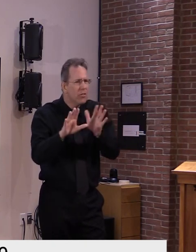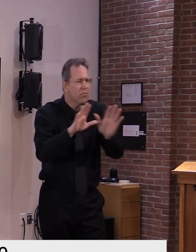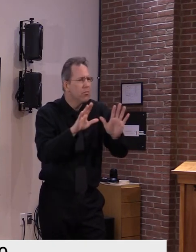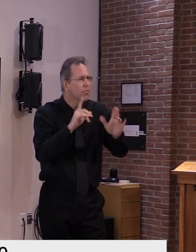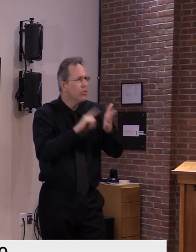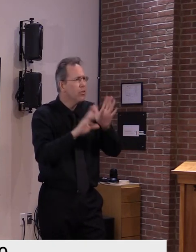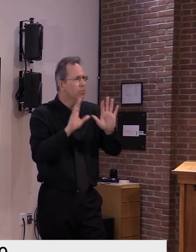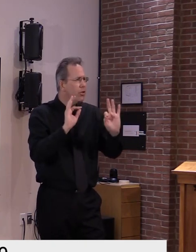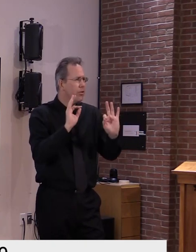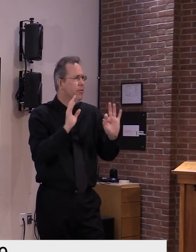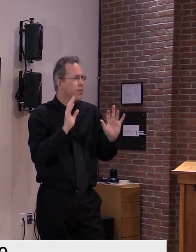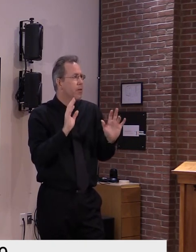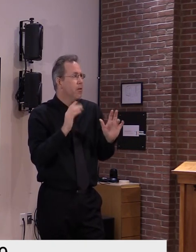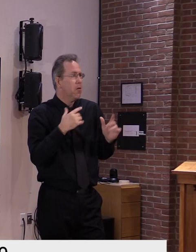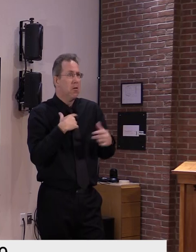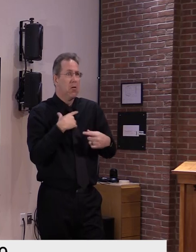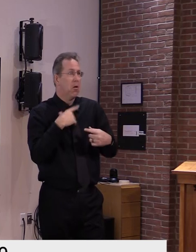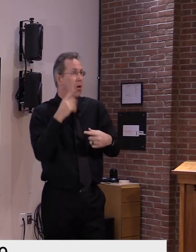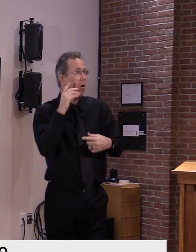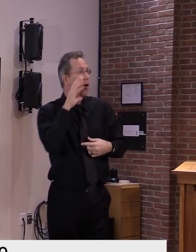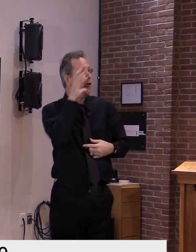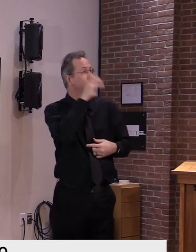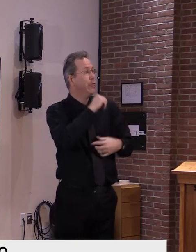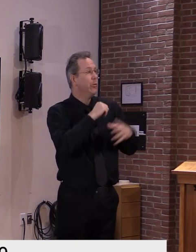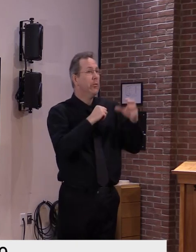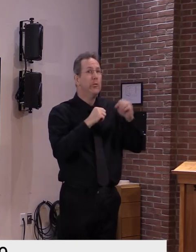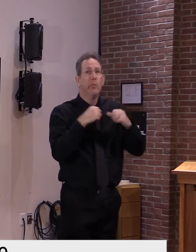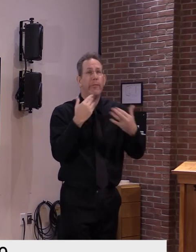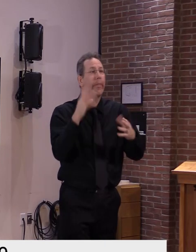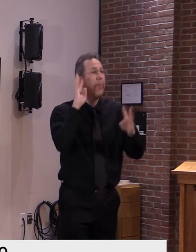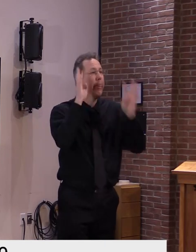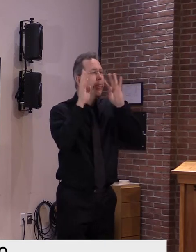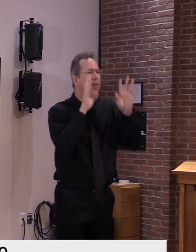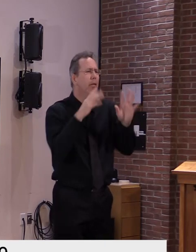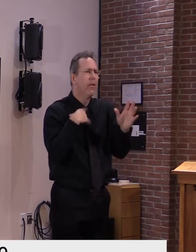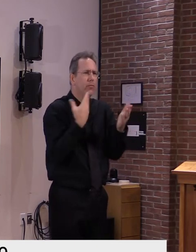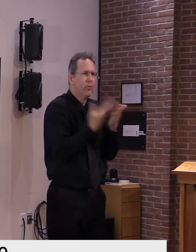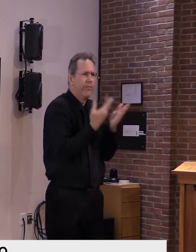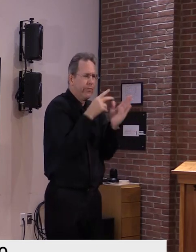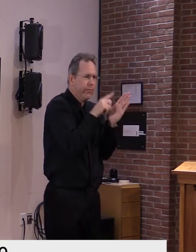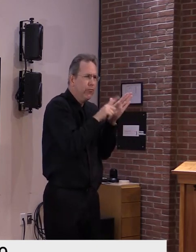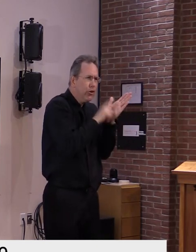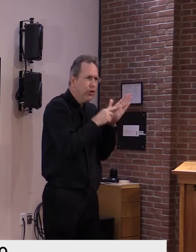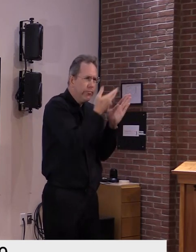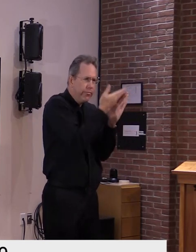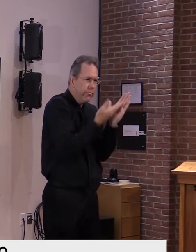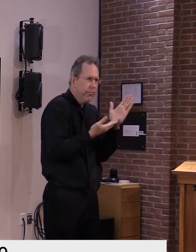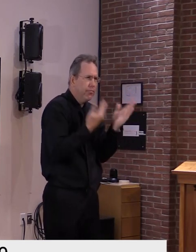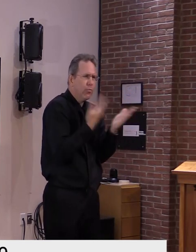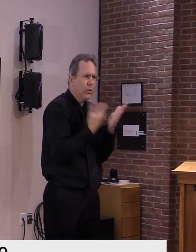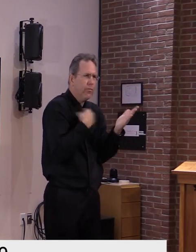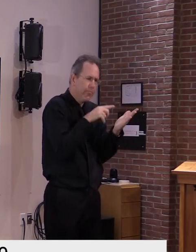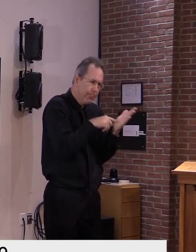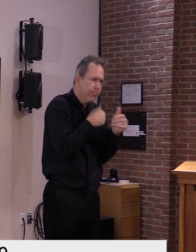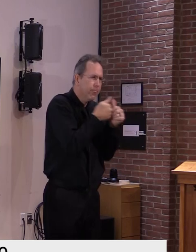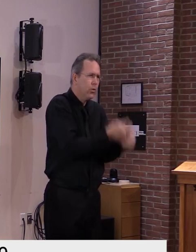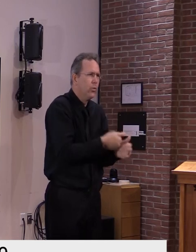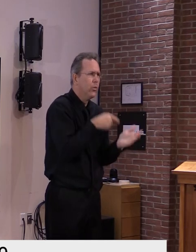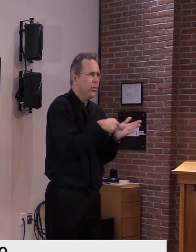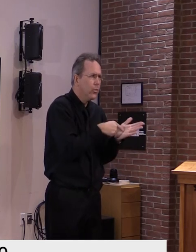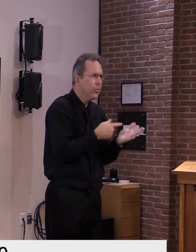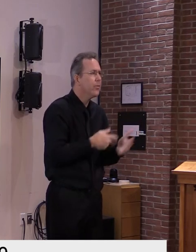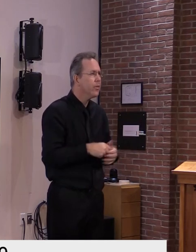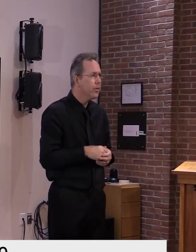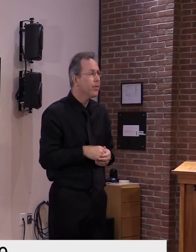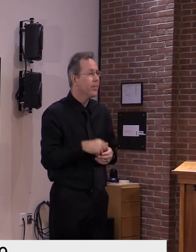will re-examine the data and come to new decisions. But obviously, if we stay where we are right now, we're going to